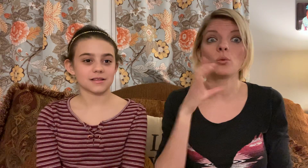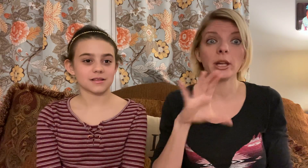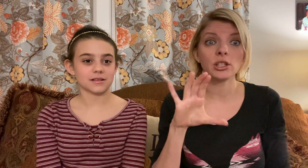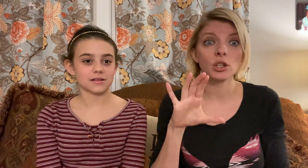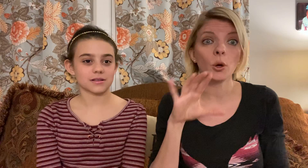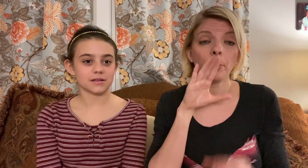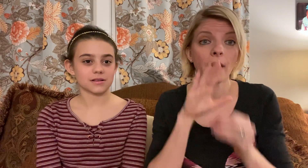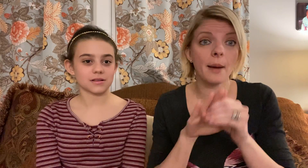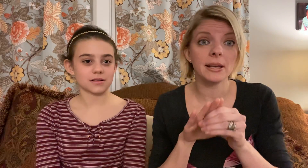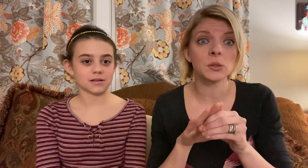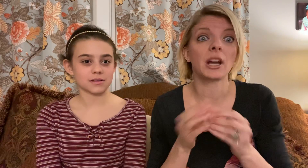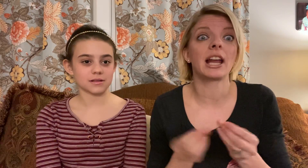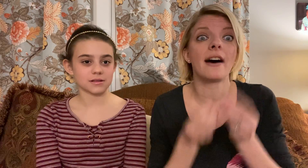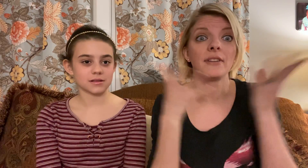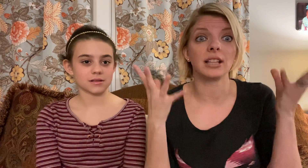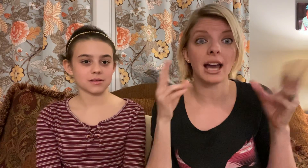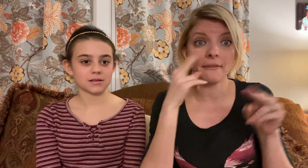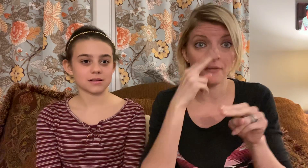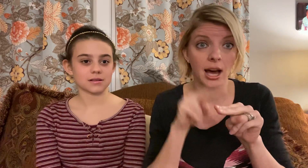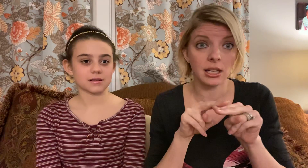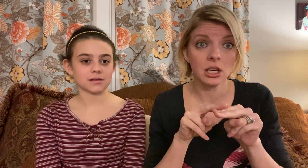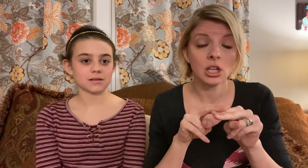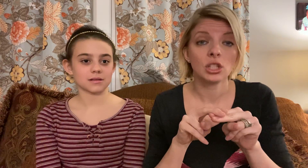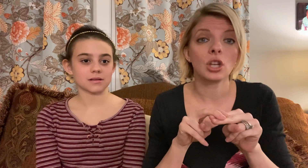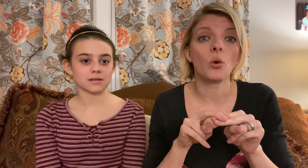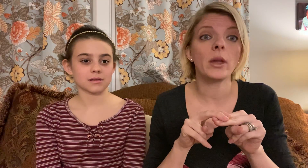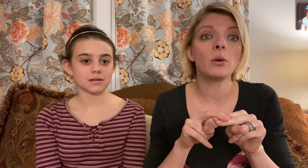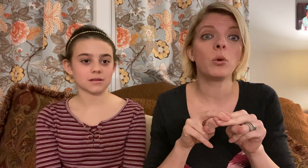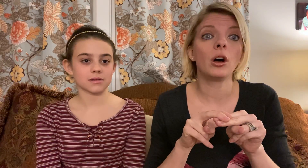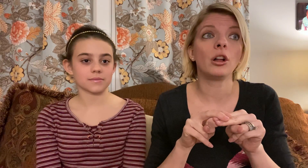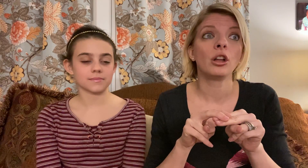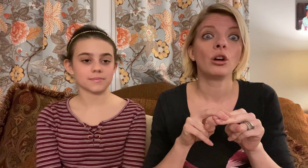We do promise we're gonna have a lot of fun. So we will